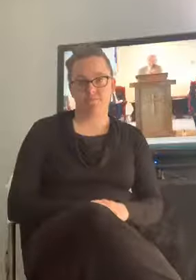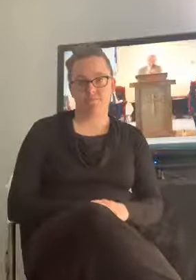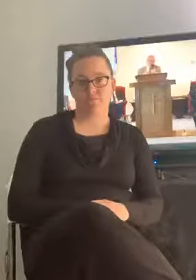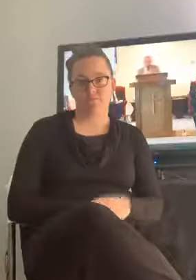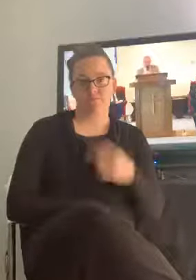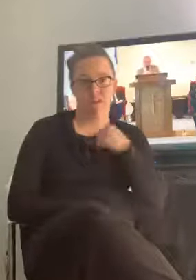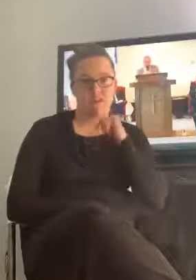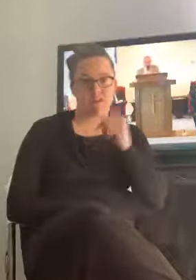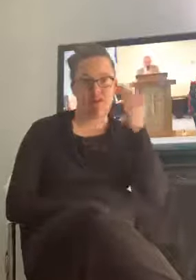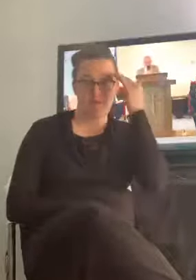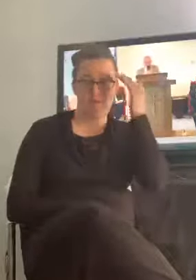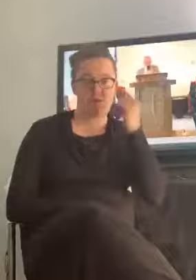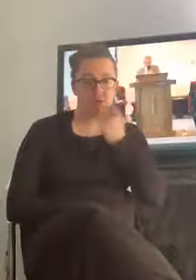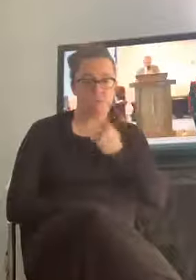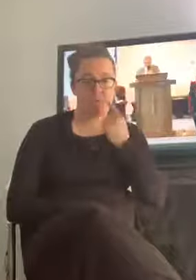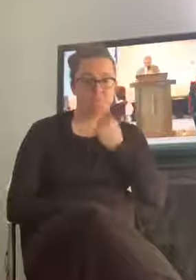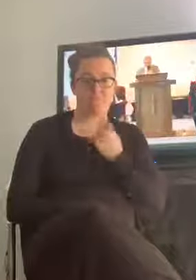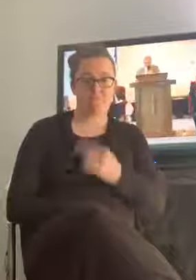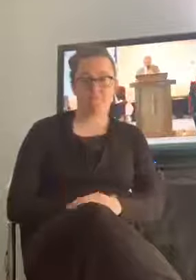Yeah. I don't know who he was.